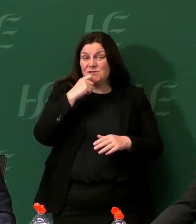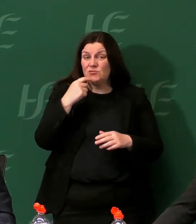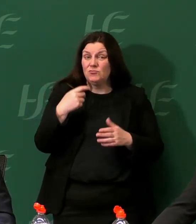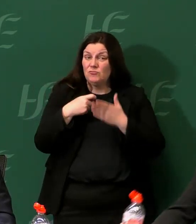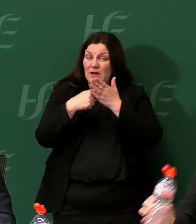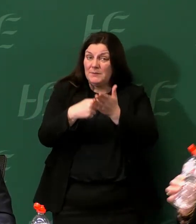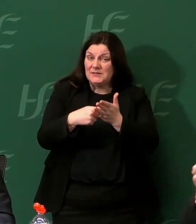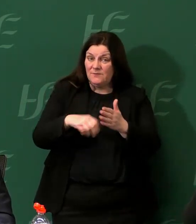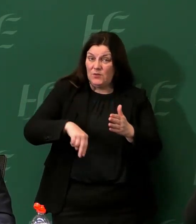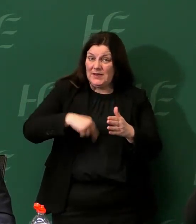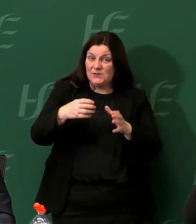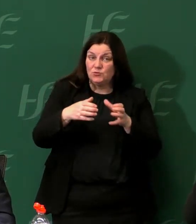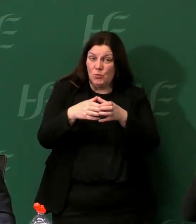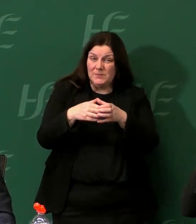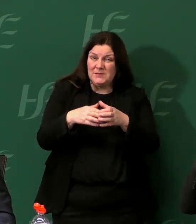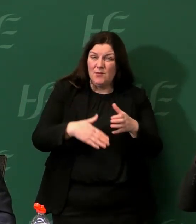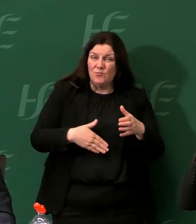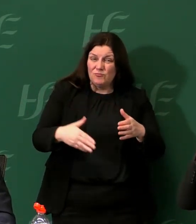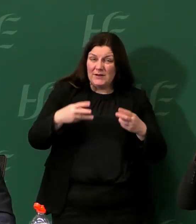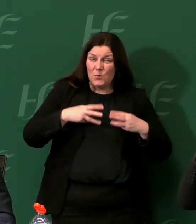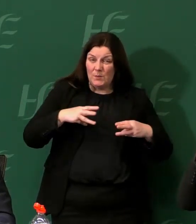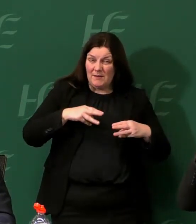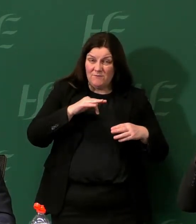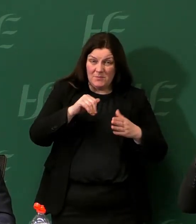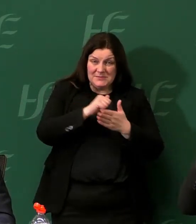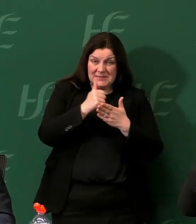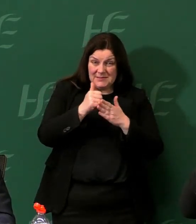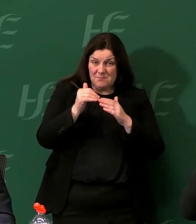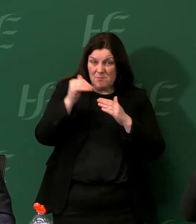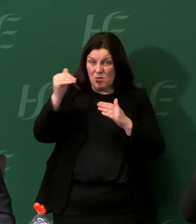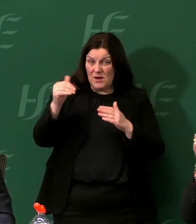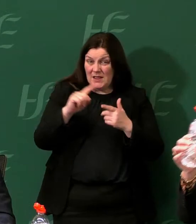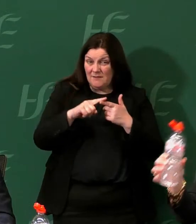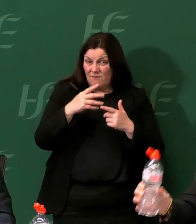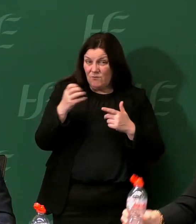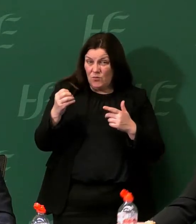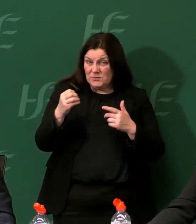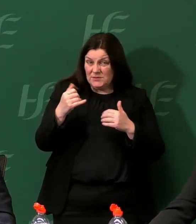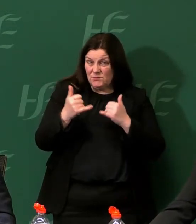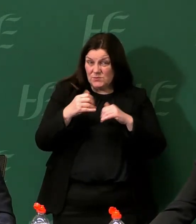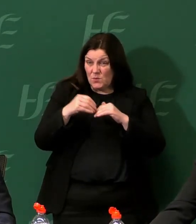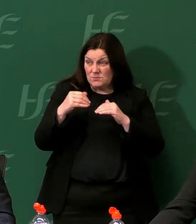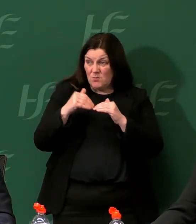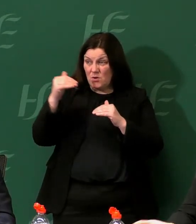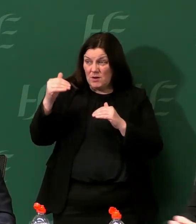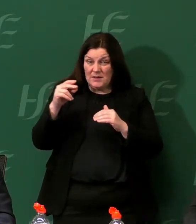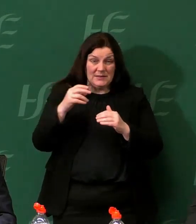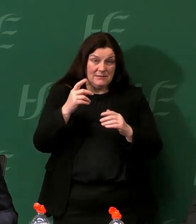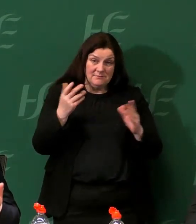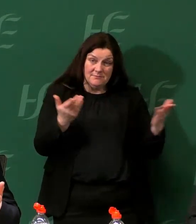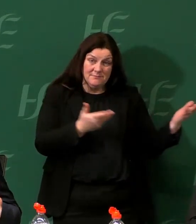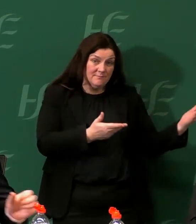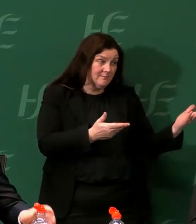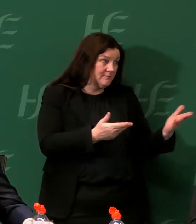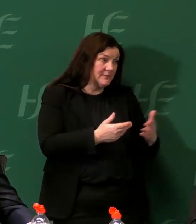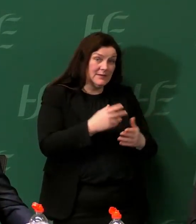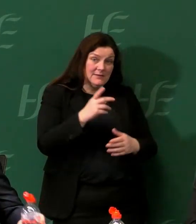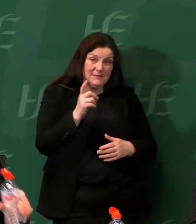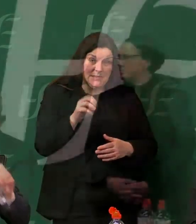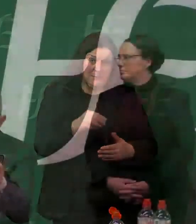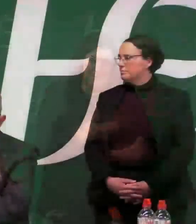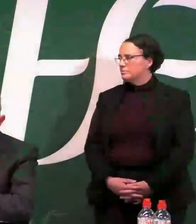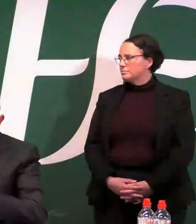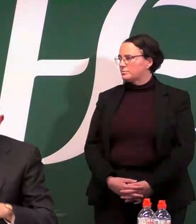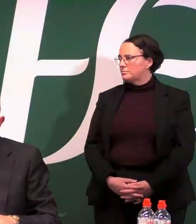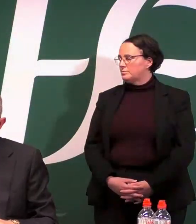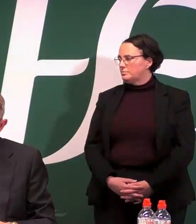the next priority groups, pregnant women aged 16 and over, and then the 40-somethings and on down. Can you give us any dates, Damian, as to when you might expect those to start